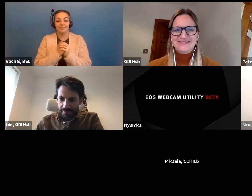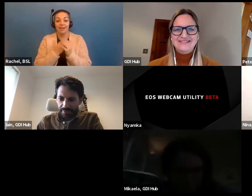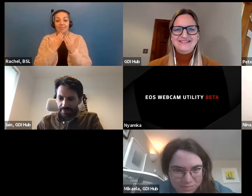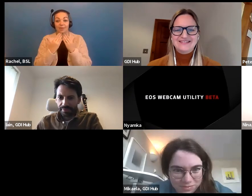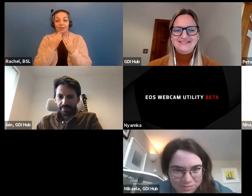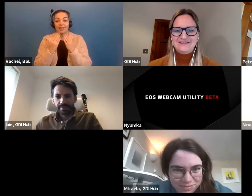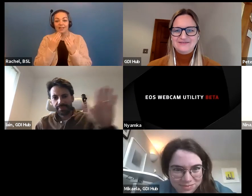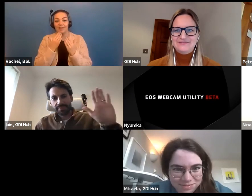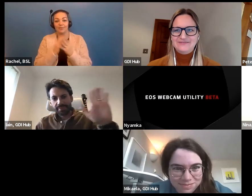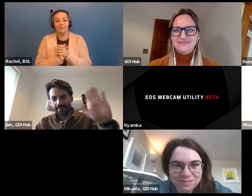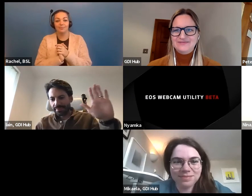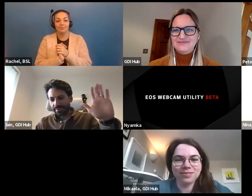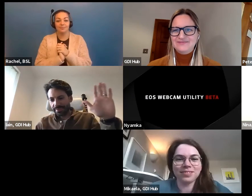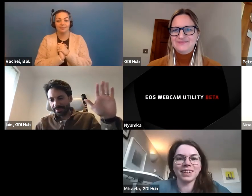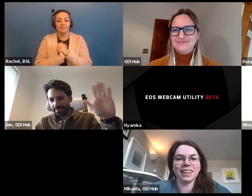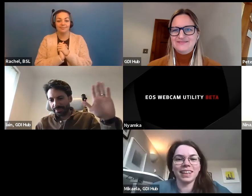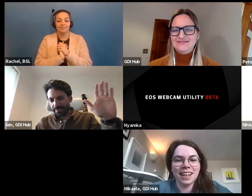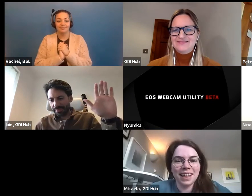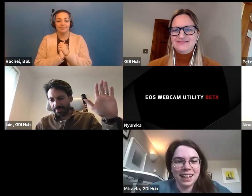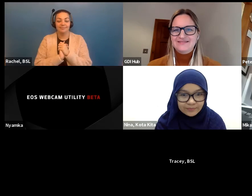Thank you.